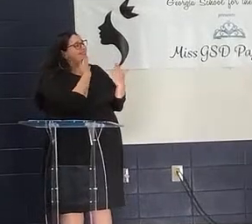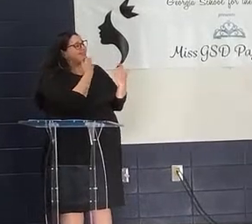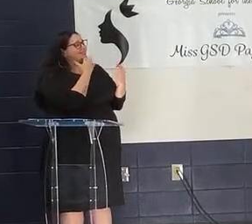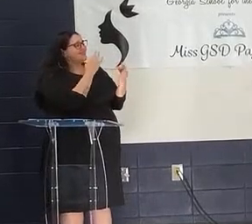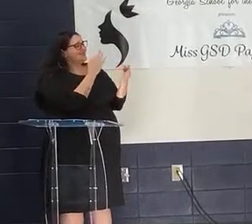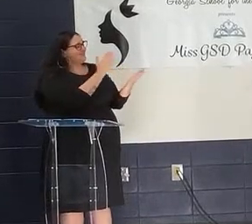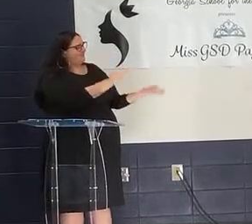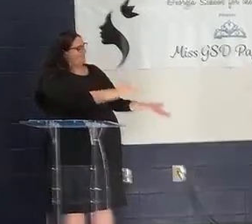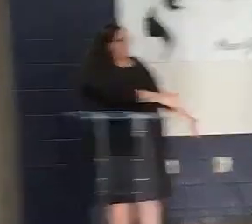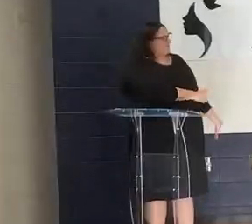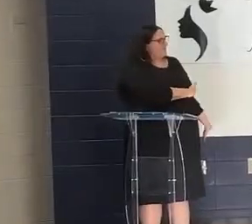Thank you so much.